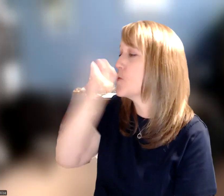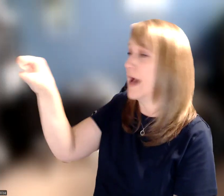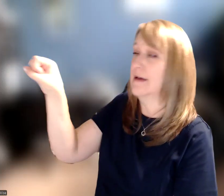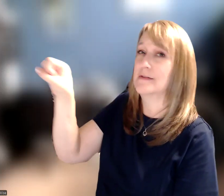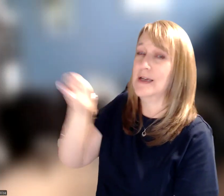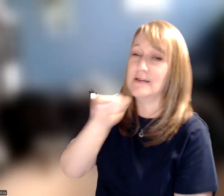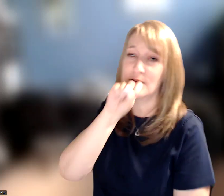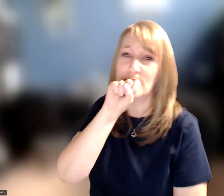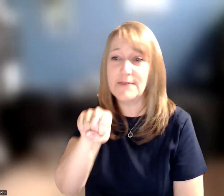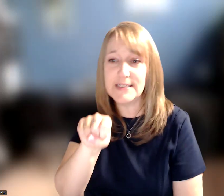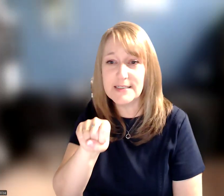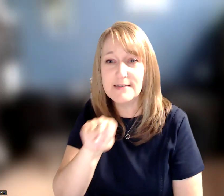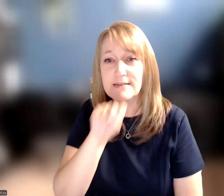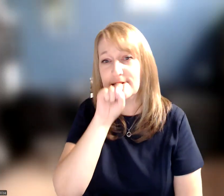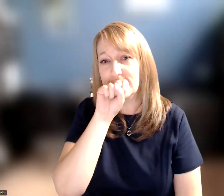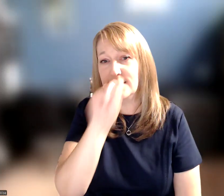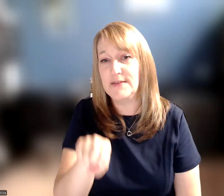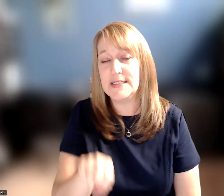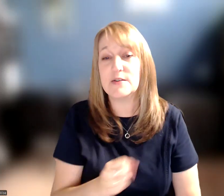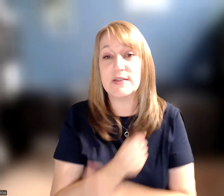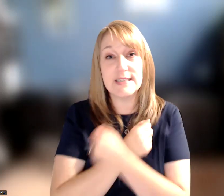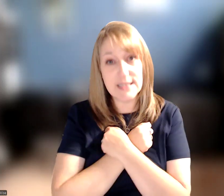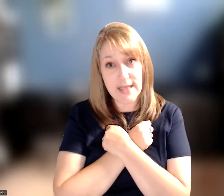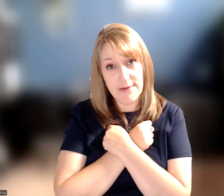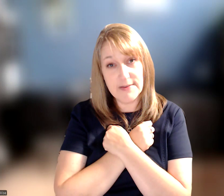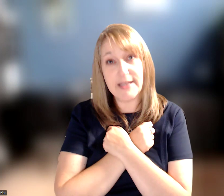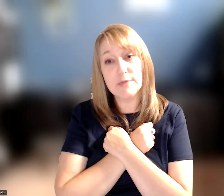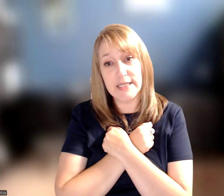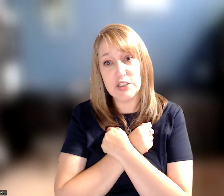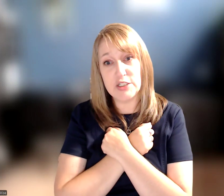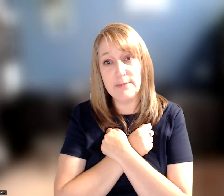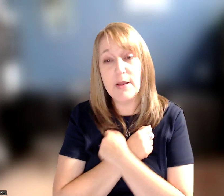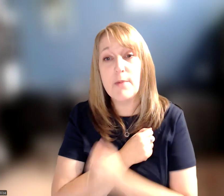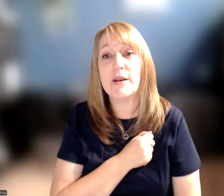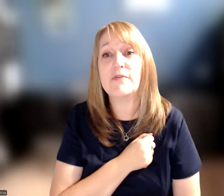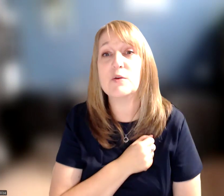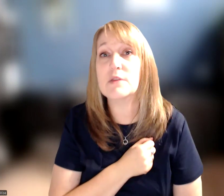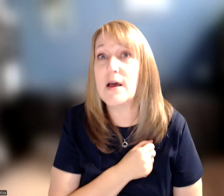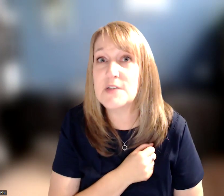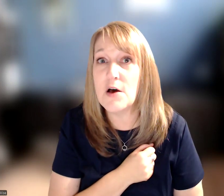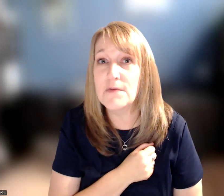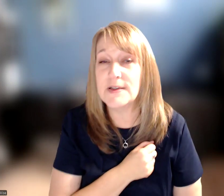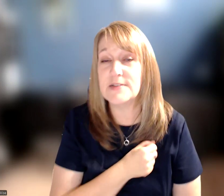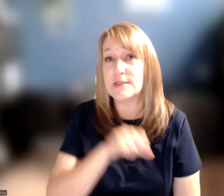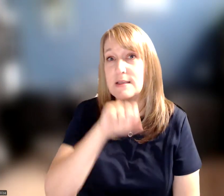Mwah, right? So love it. Love it. So this is love, like a relationship. But if you love dolphins, you would say